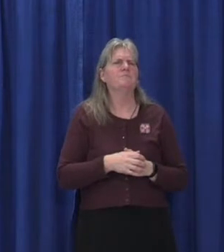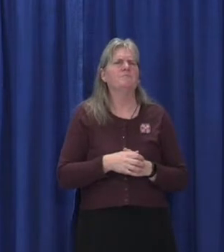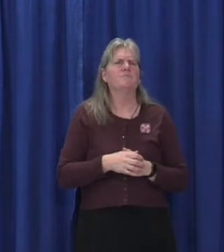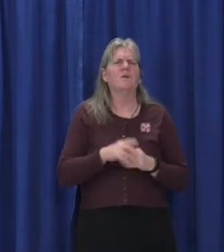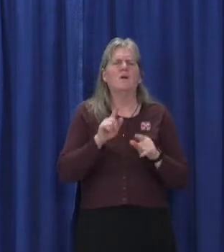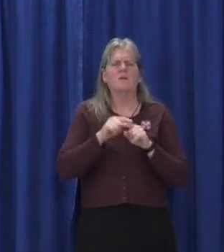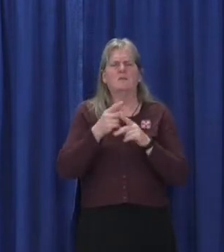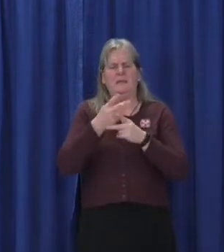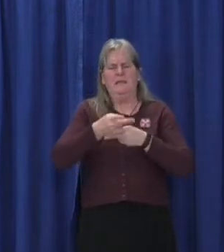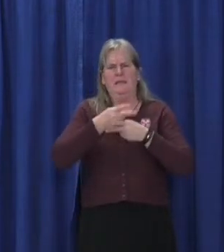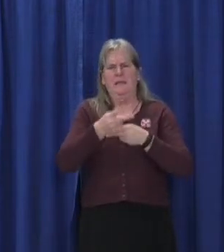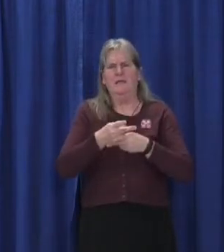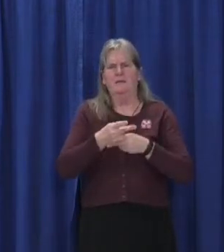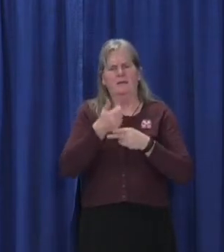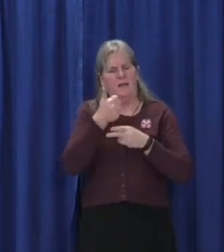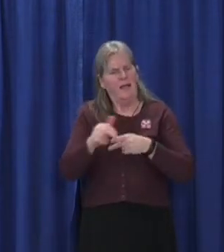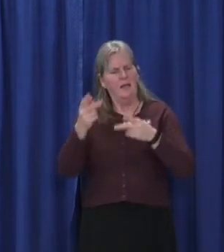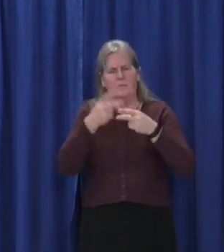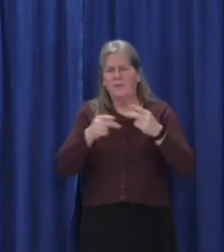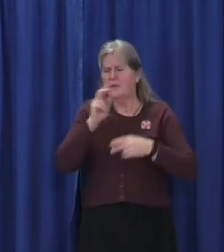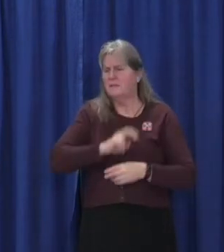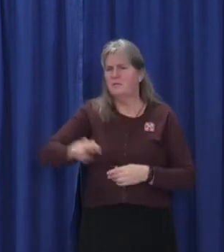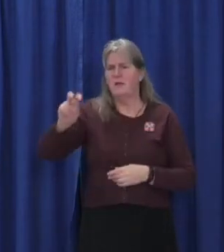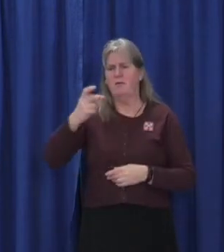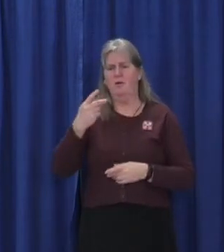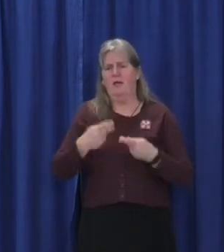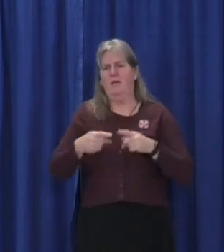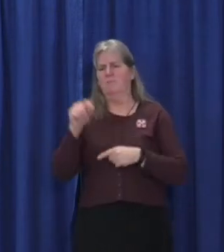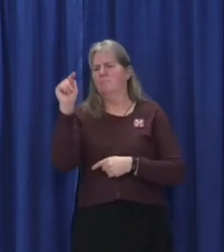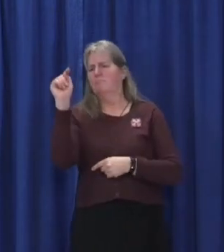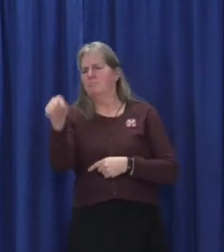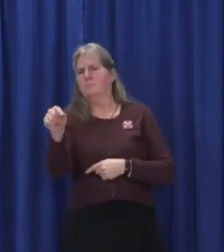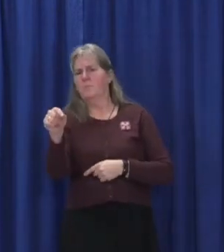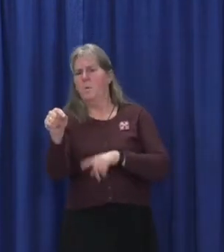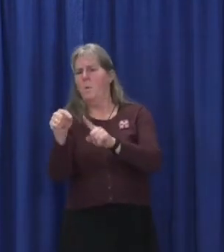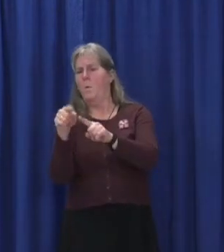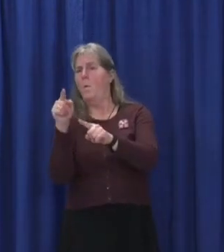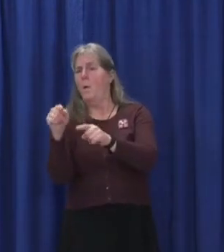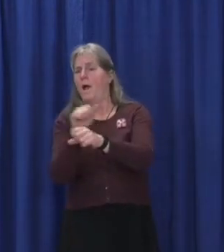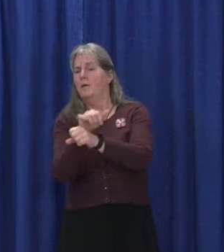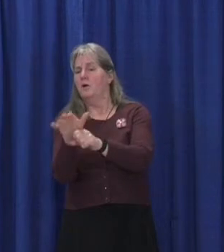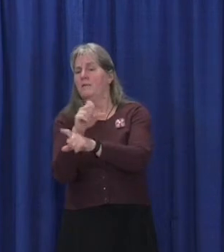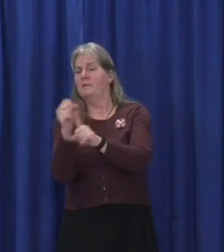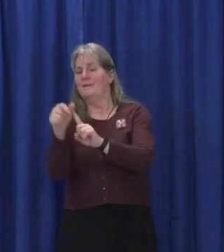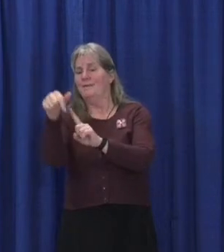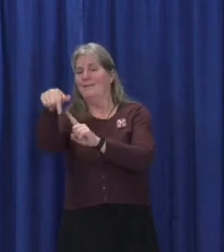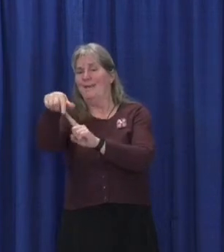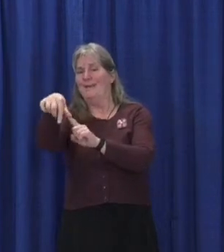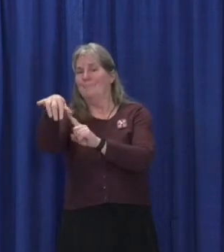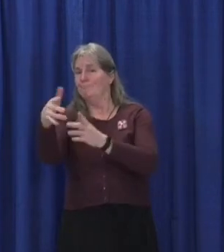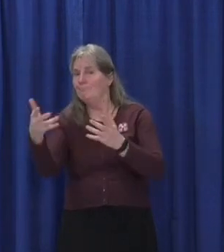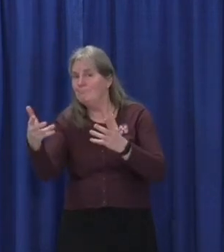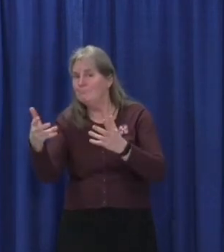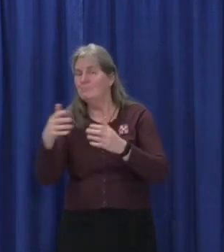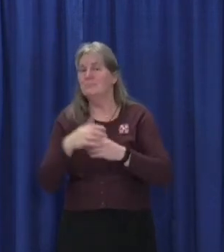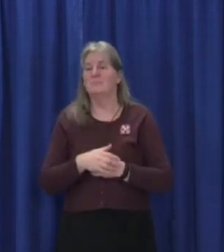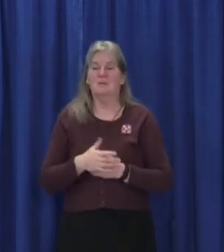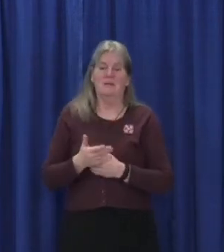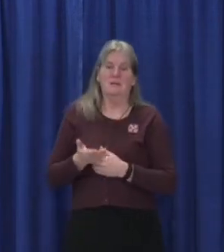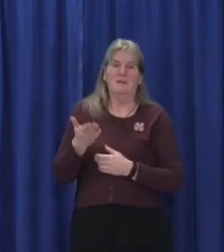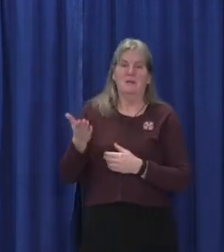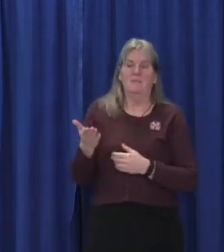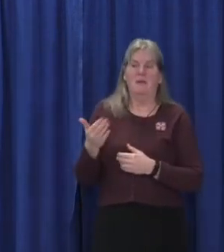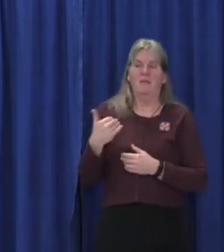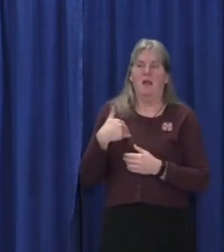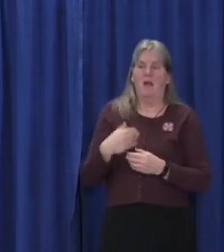Please be cautious wherever you're planning to travel and look to see what the COVID activity is in that place. There may be